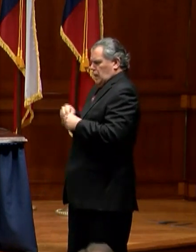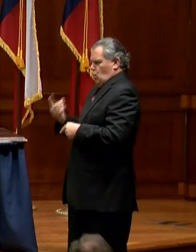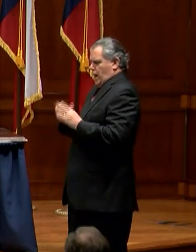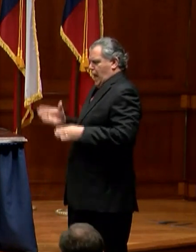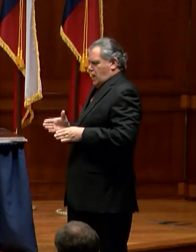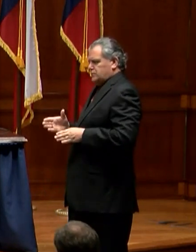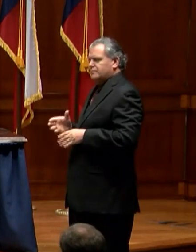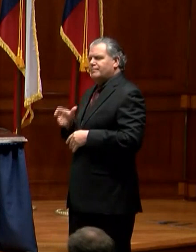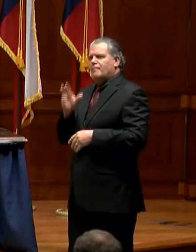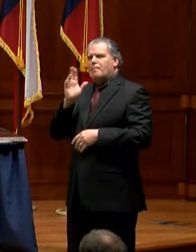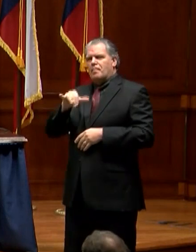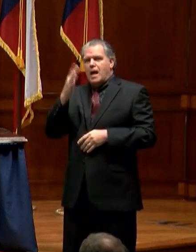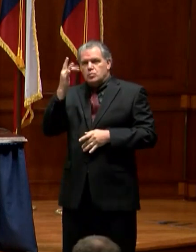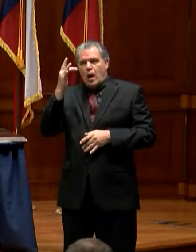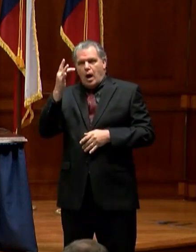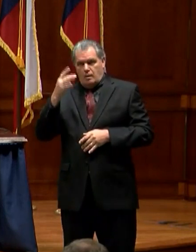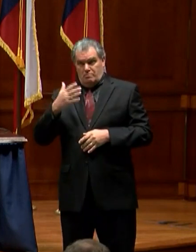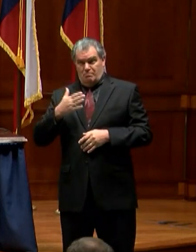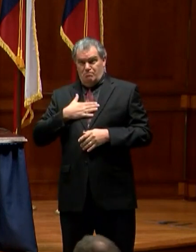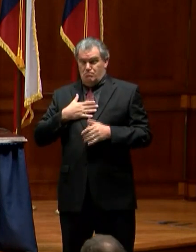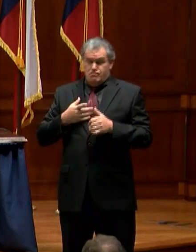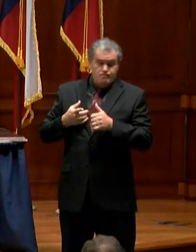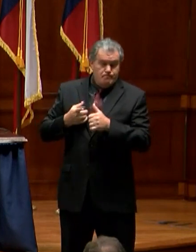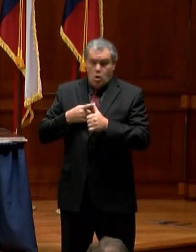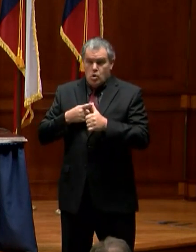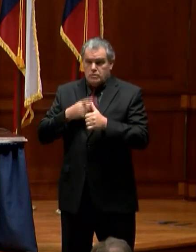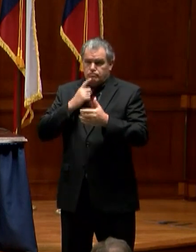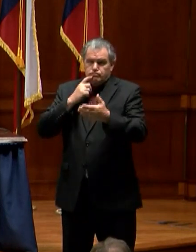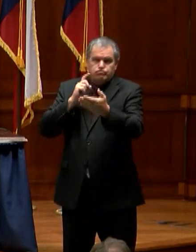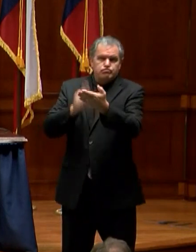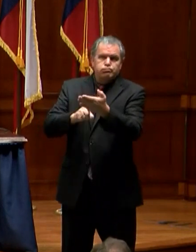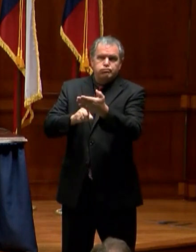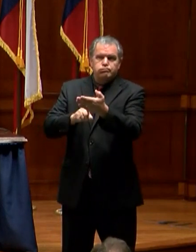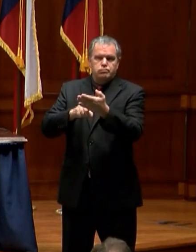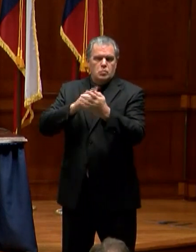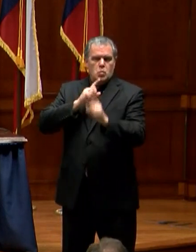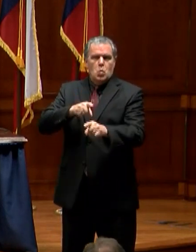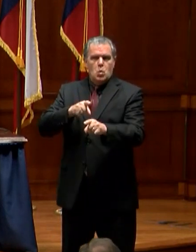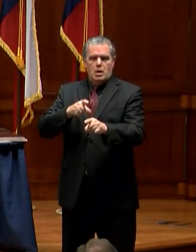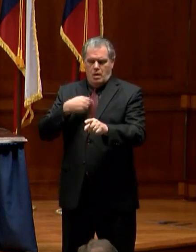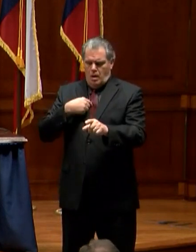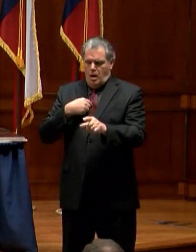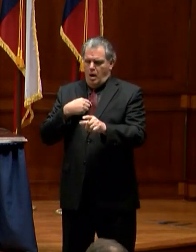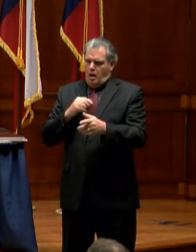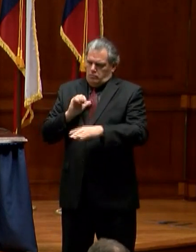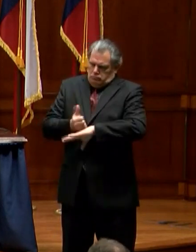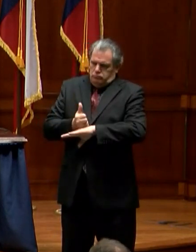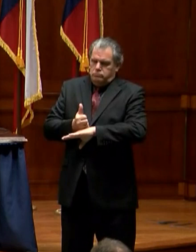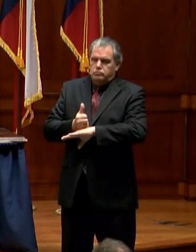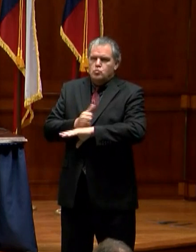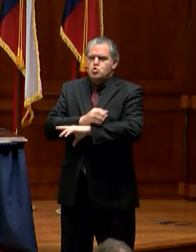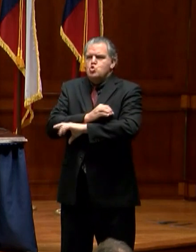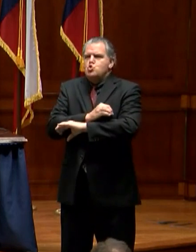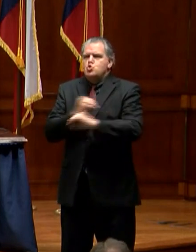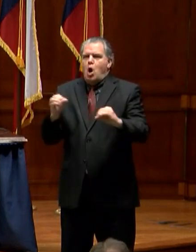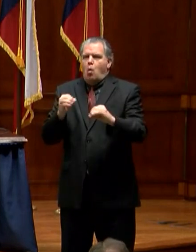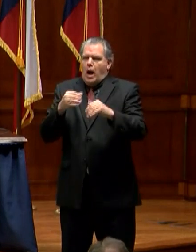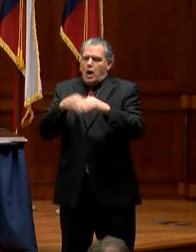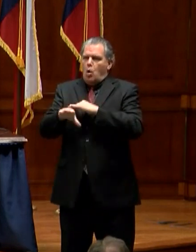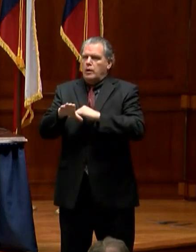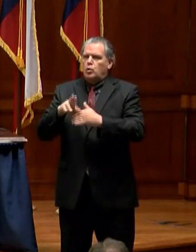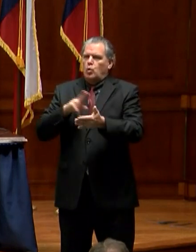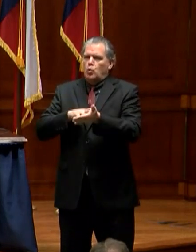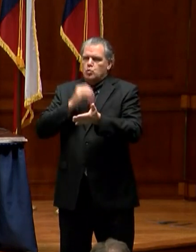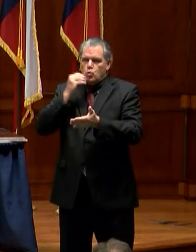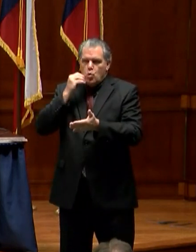why from my very first executive order, I put the order in place ensuring that nobody can enter into any